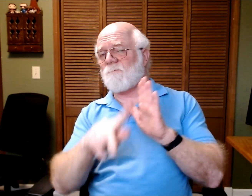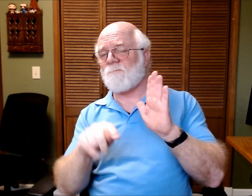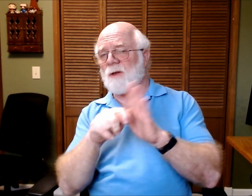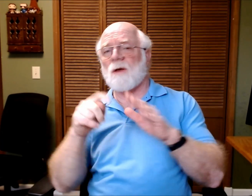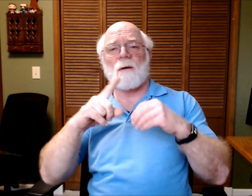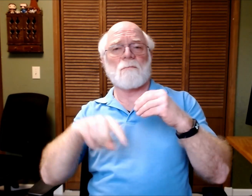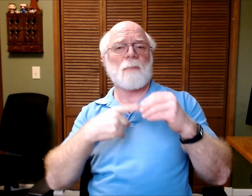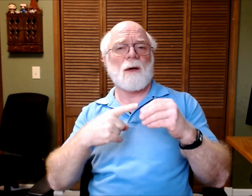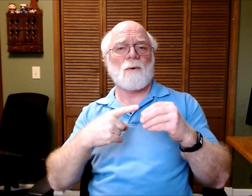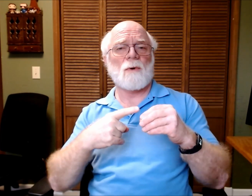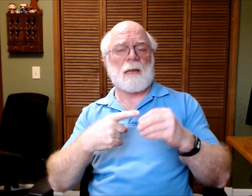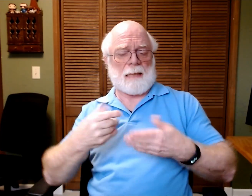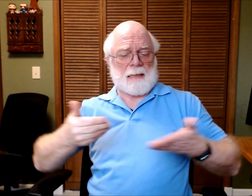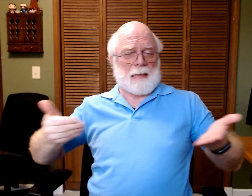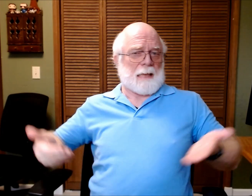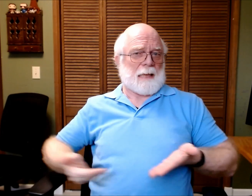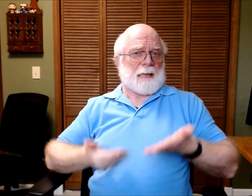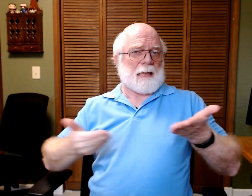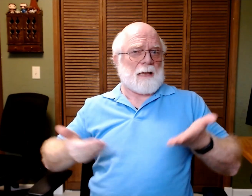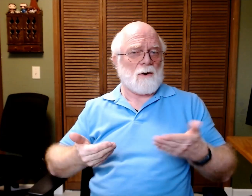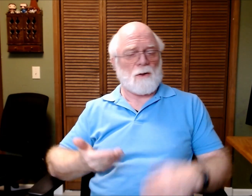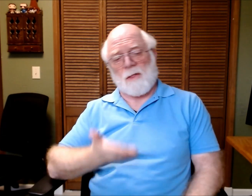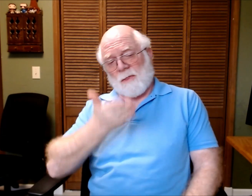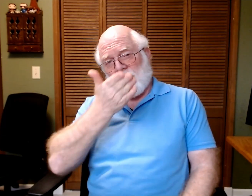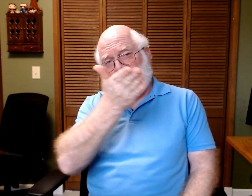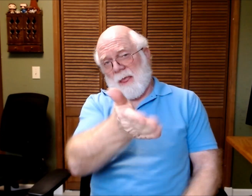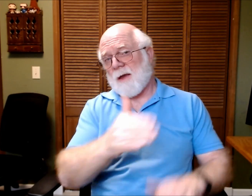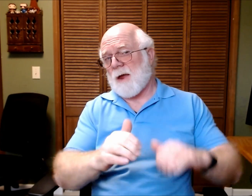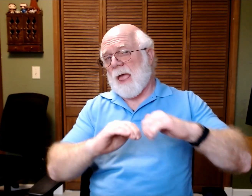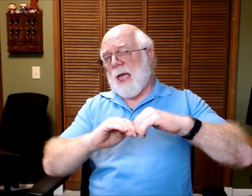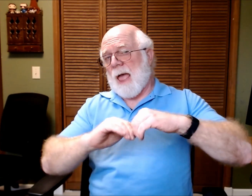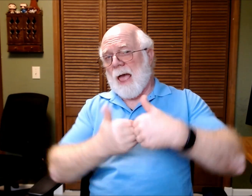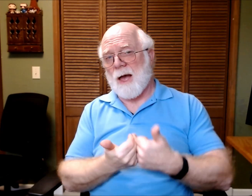check the videotape about here, there, how.